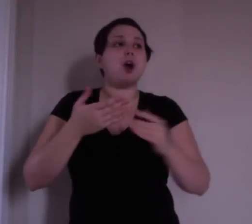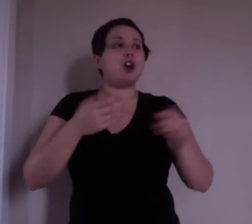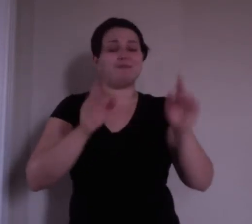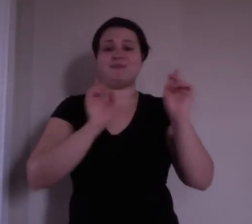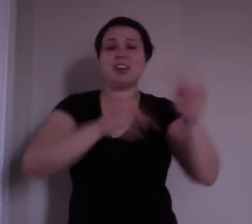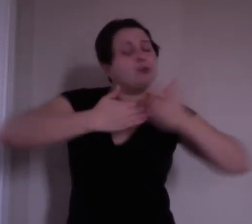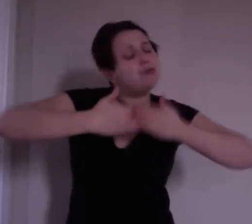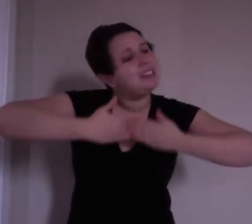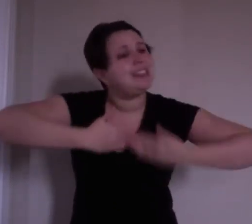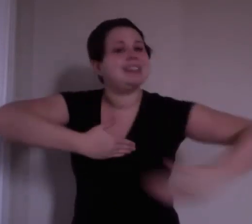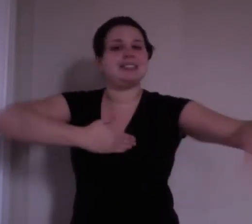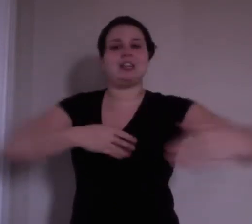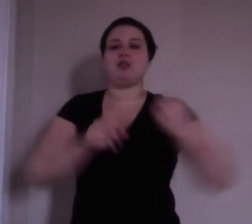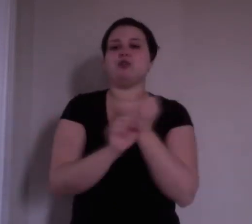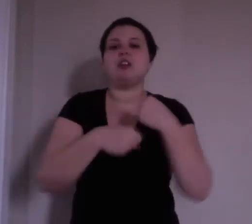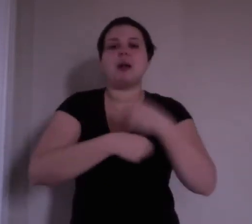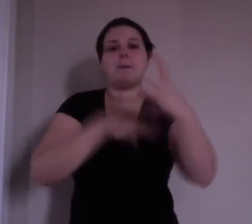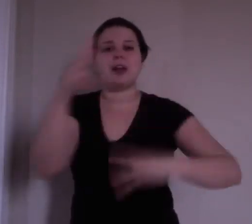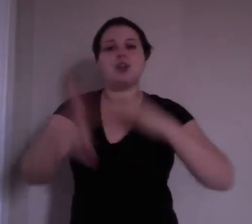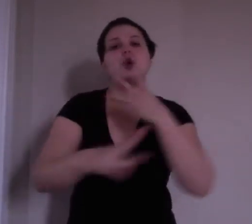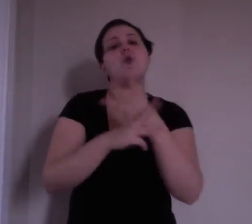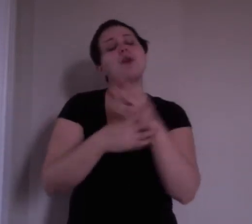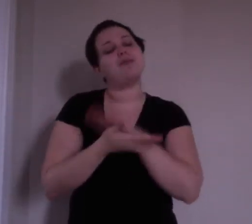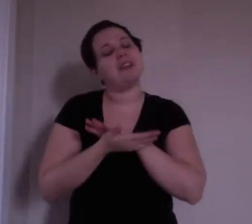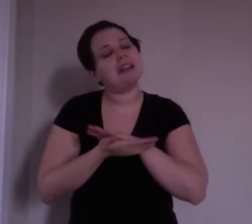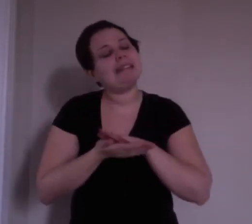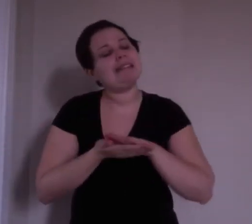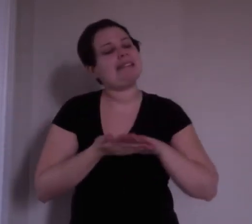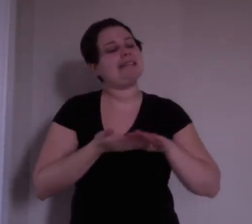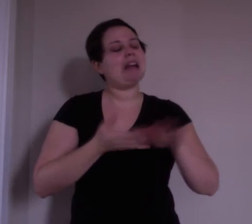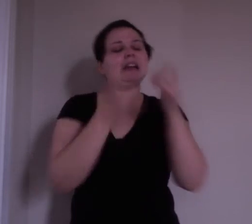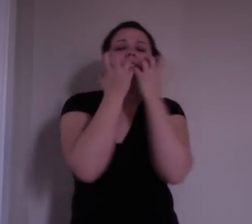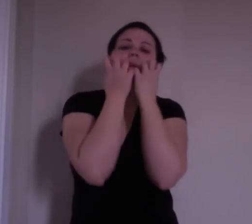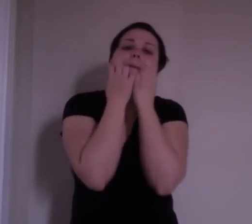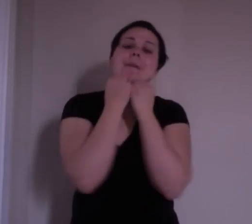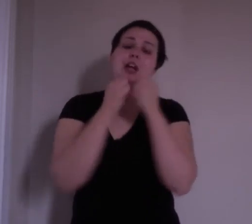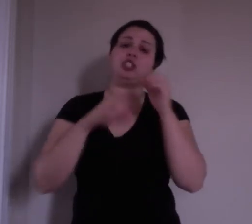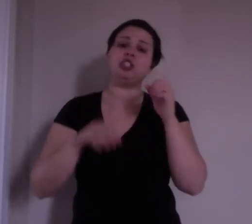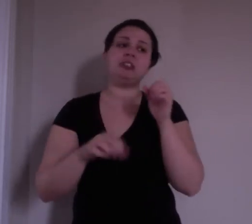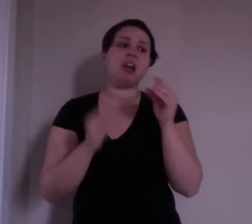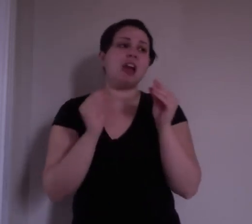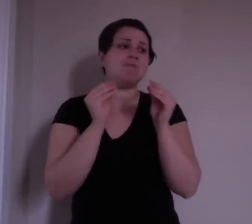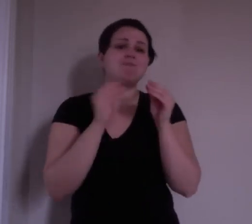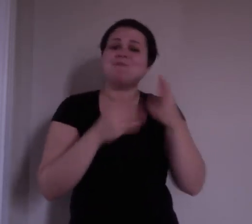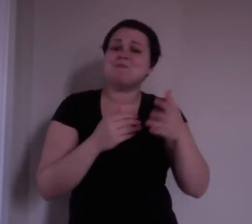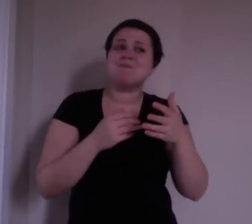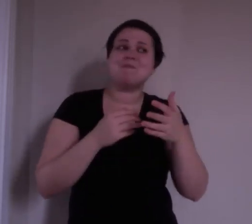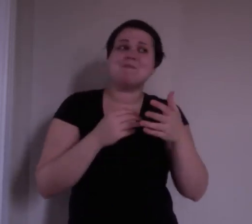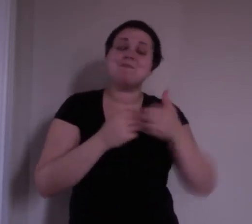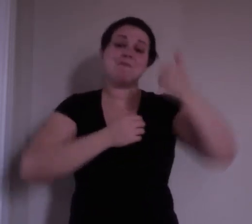this world a kinder and gentler and more sustainable place to live, connecting me